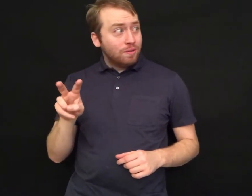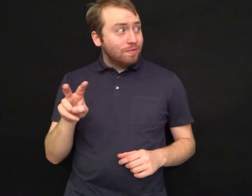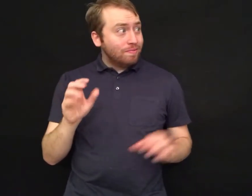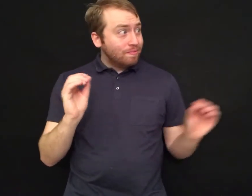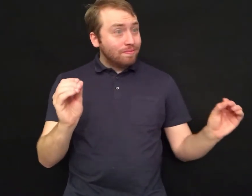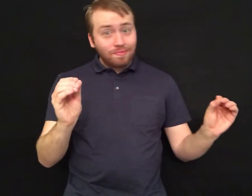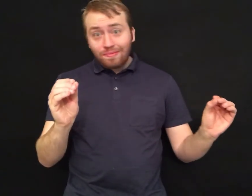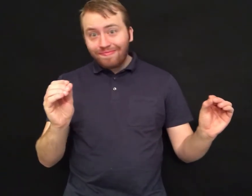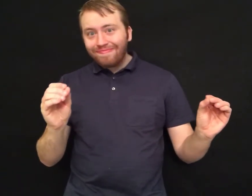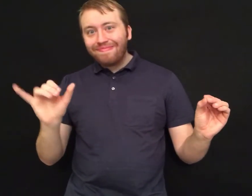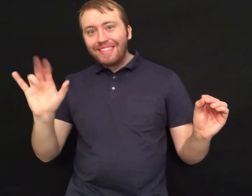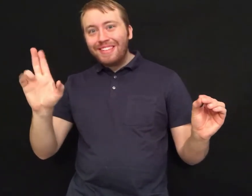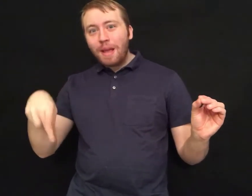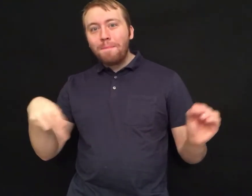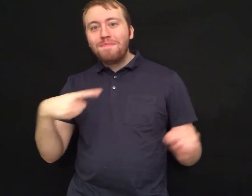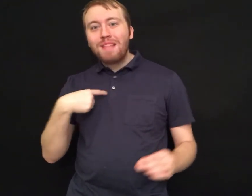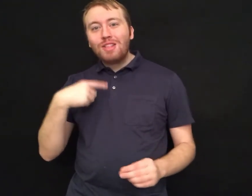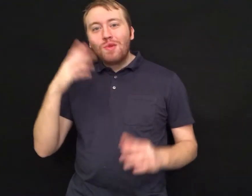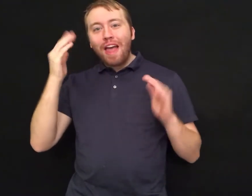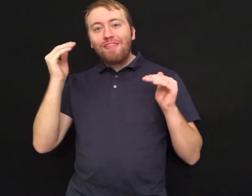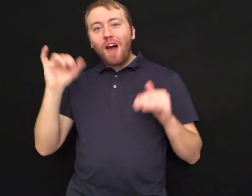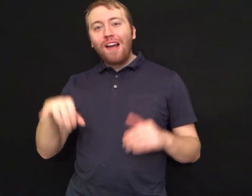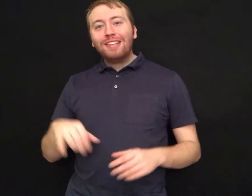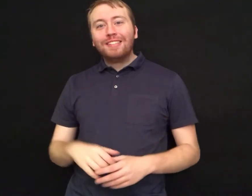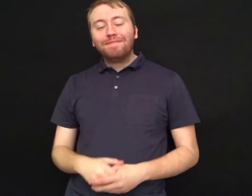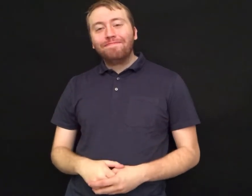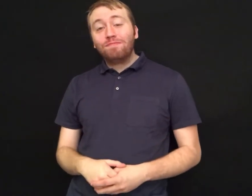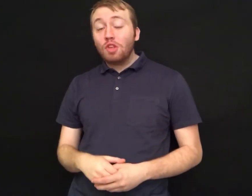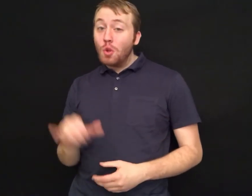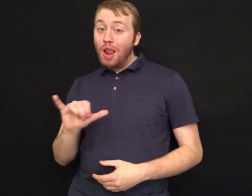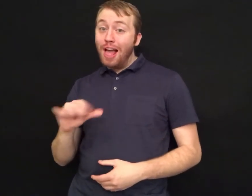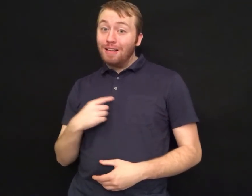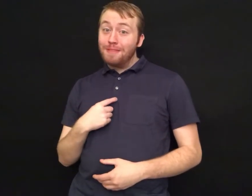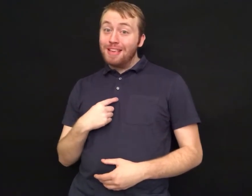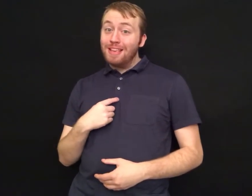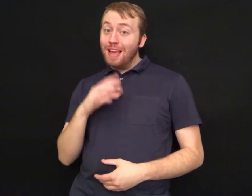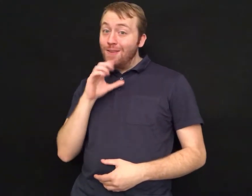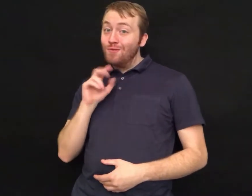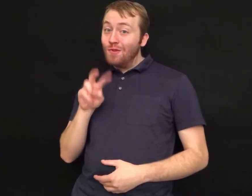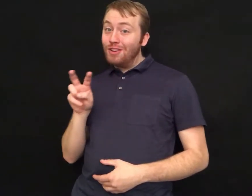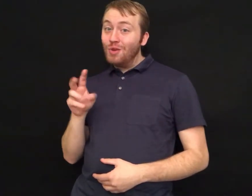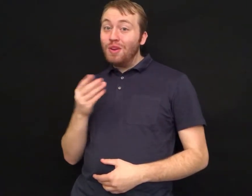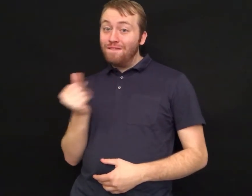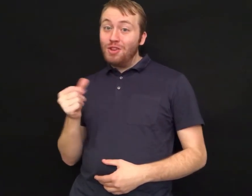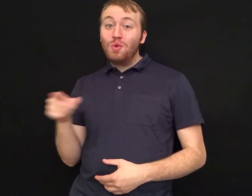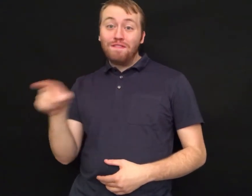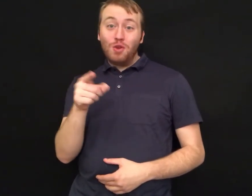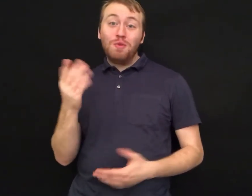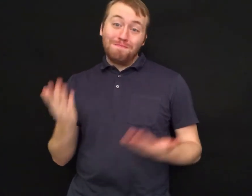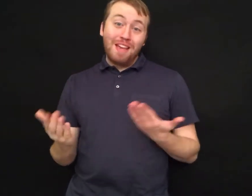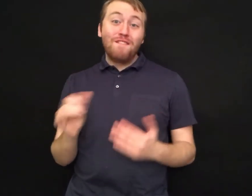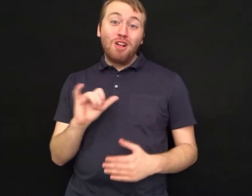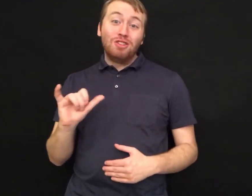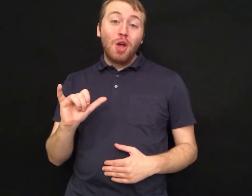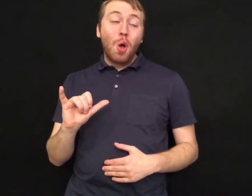what I thought so like me at 22 a few of you may have also taken wrong turns